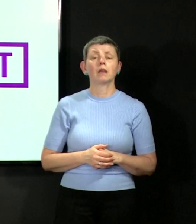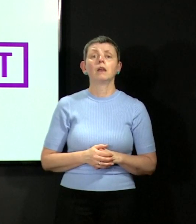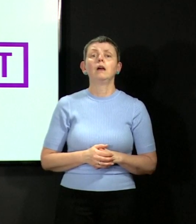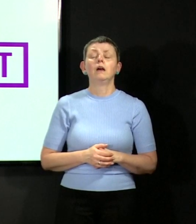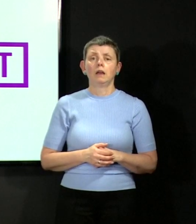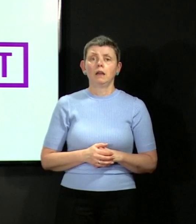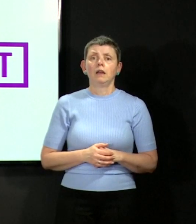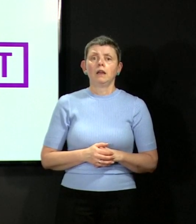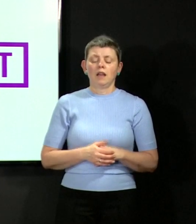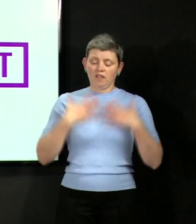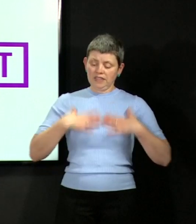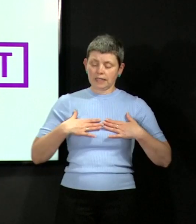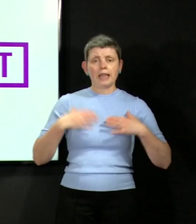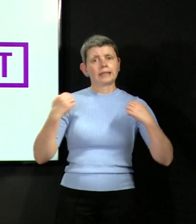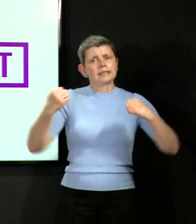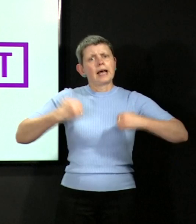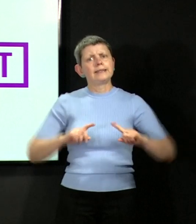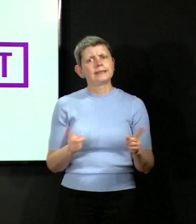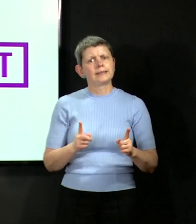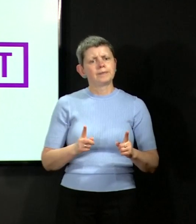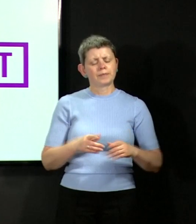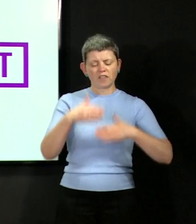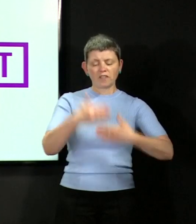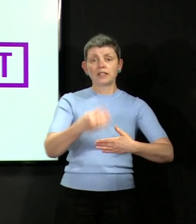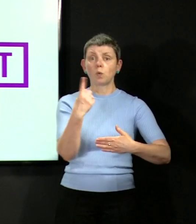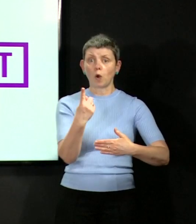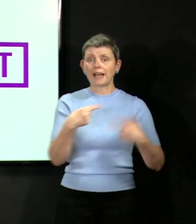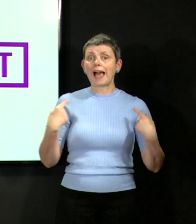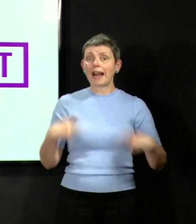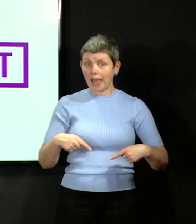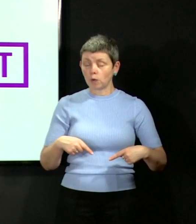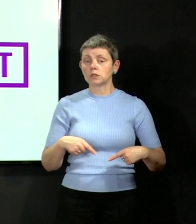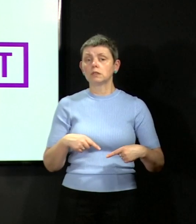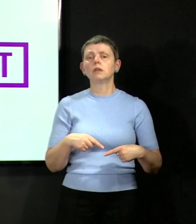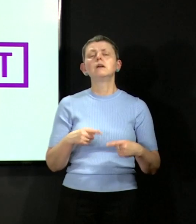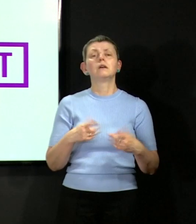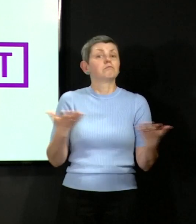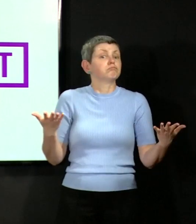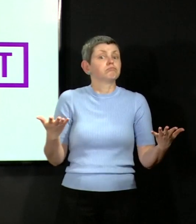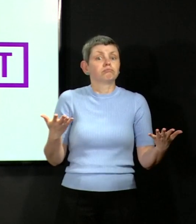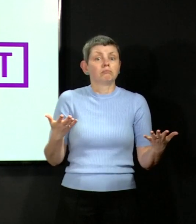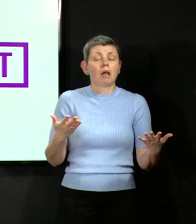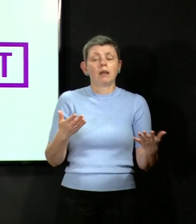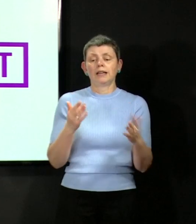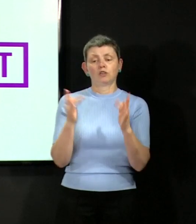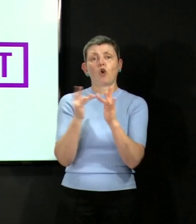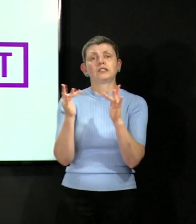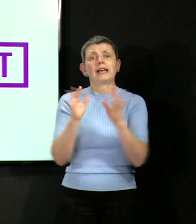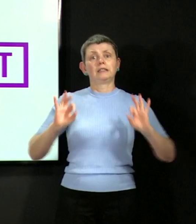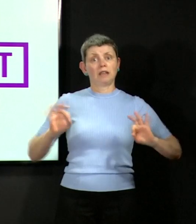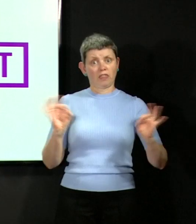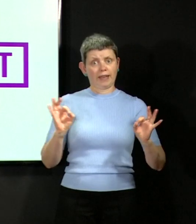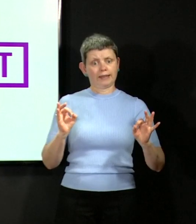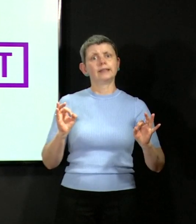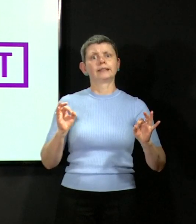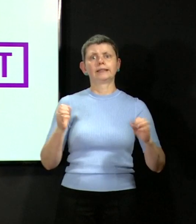exercise. We have, in phase one, allowed unrestricted non-contact exercise in your local area. We ask you